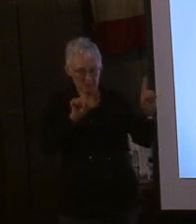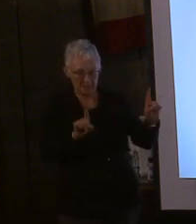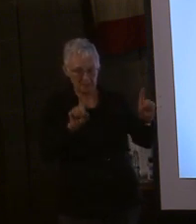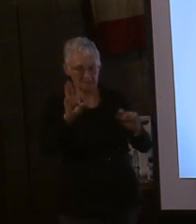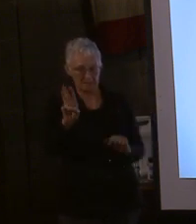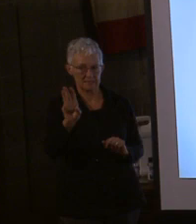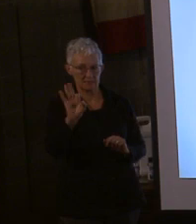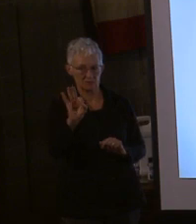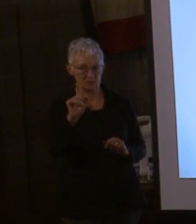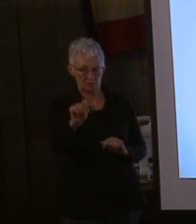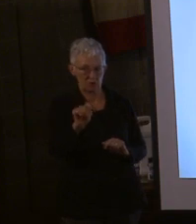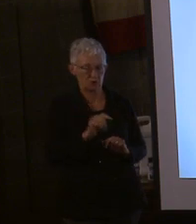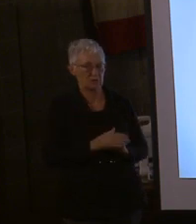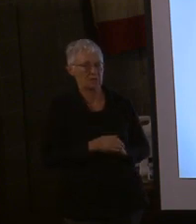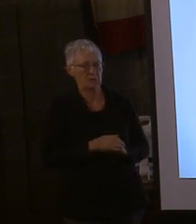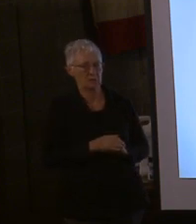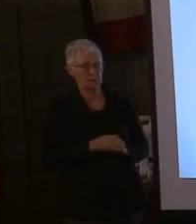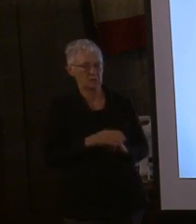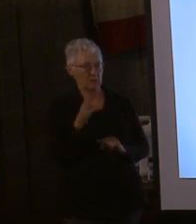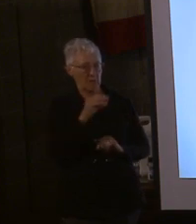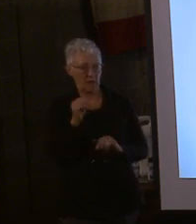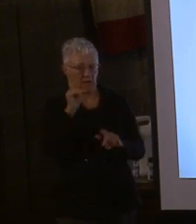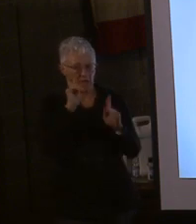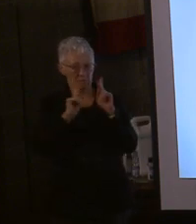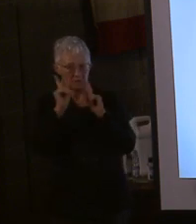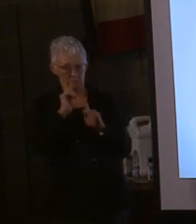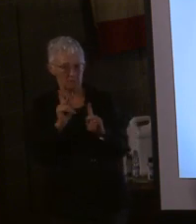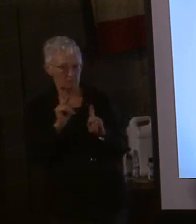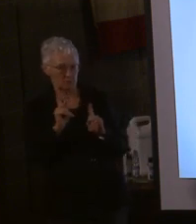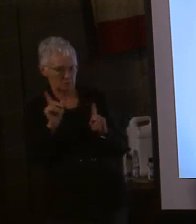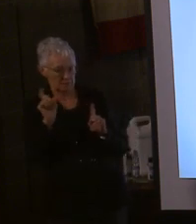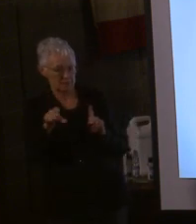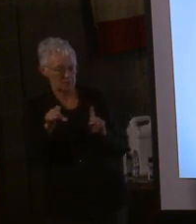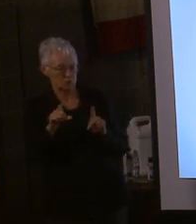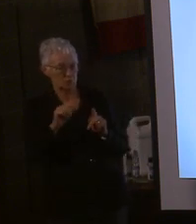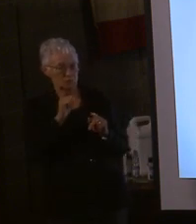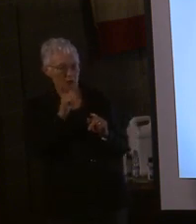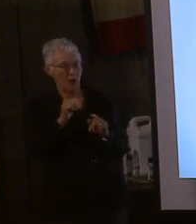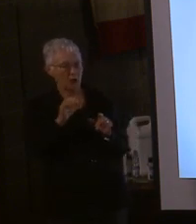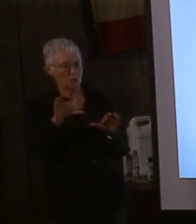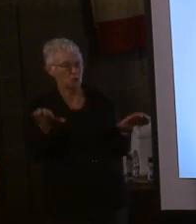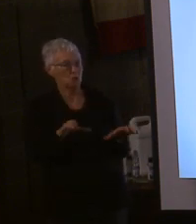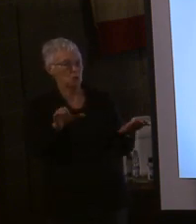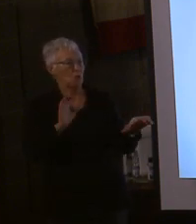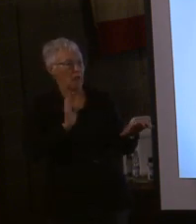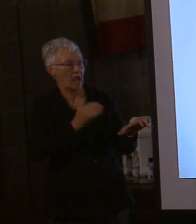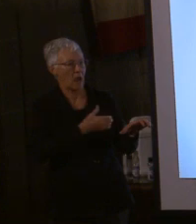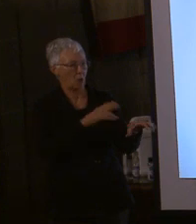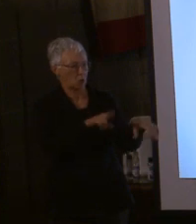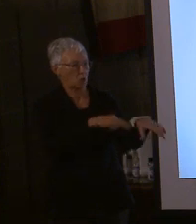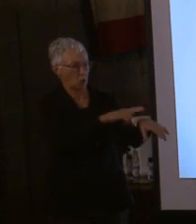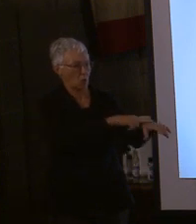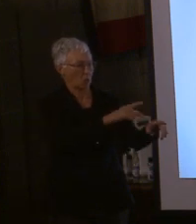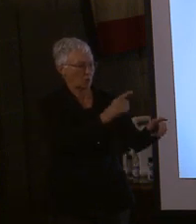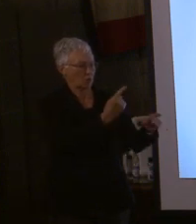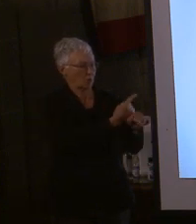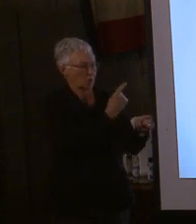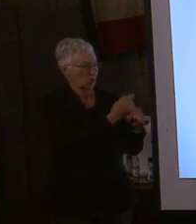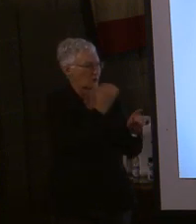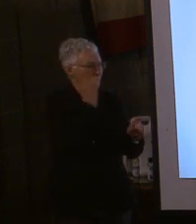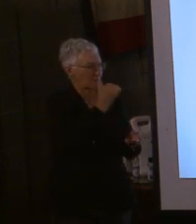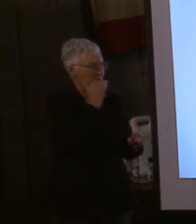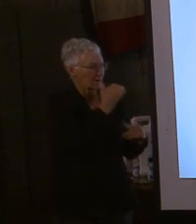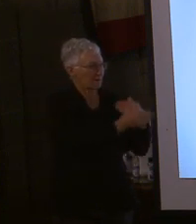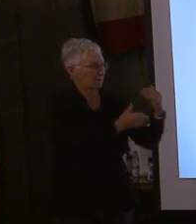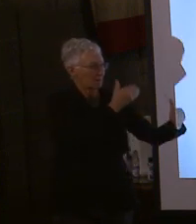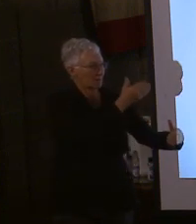have had it so that people are not doing their normal social routines. And that has an impact on their mental health. In